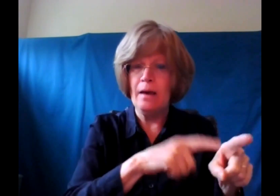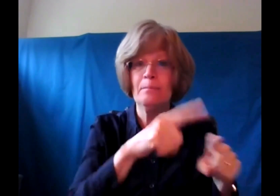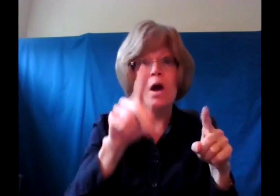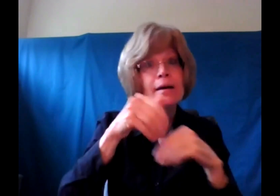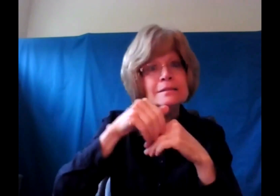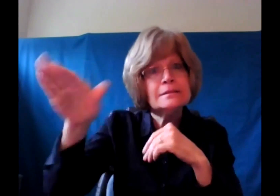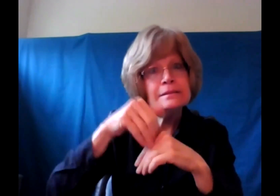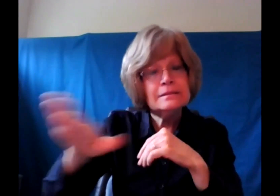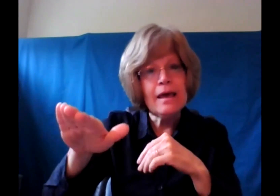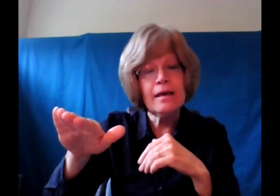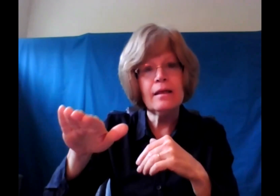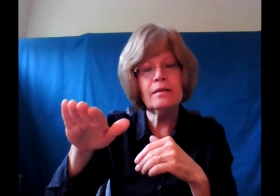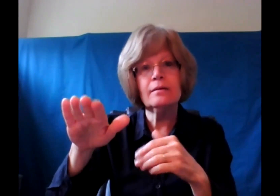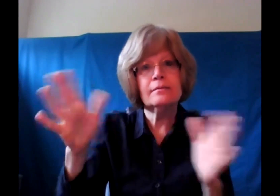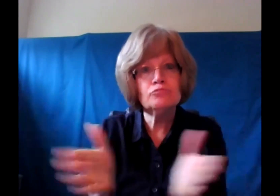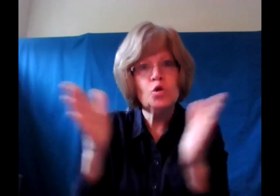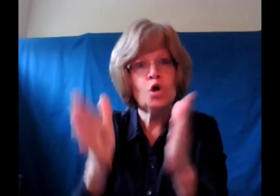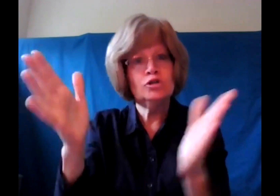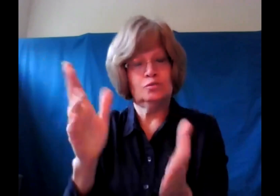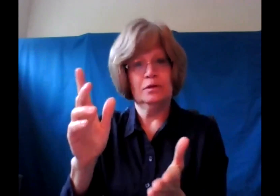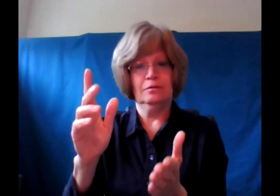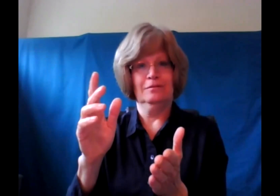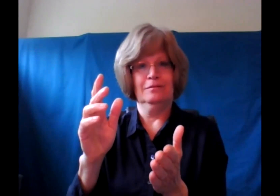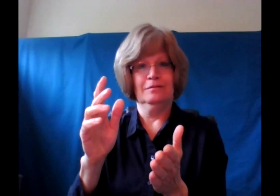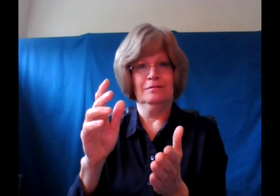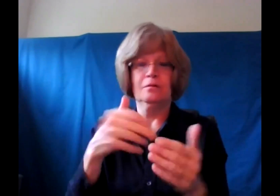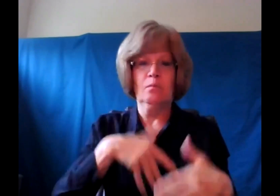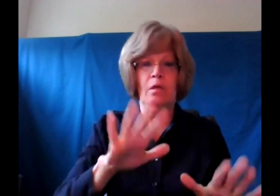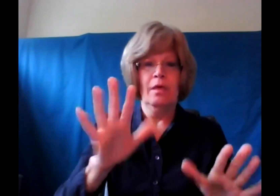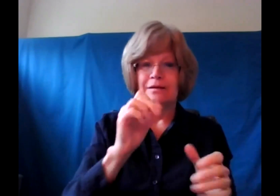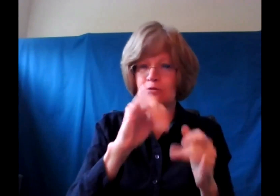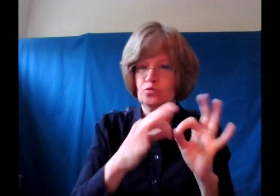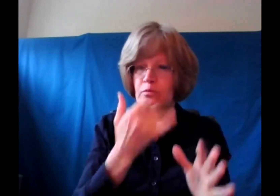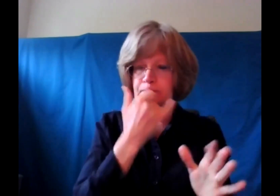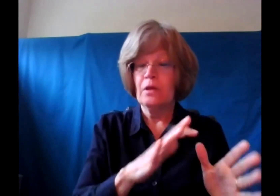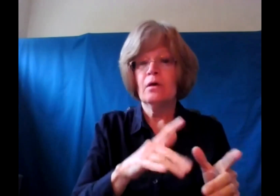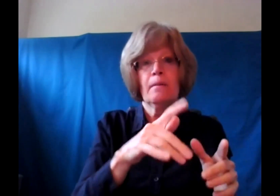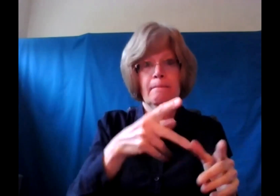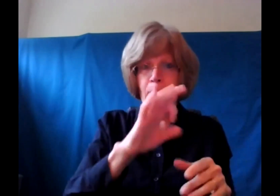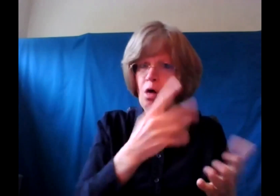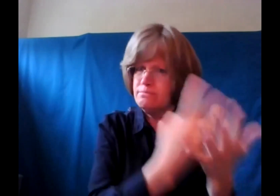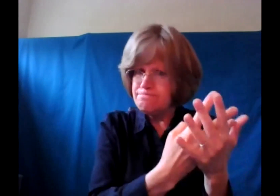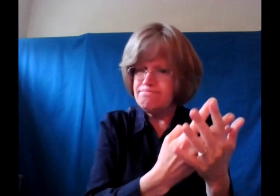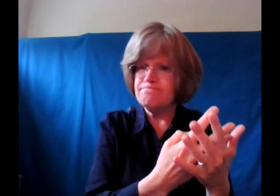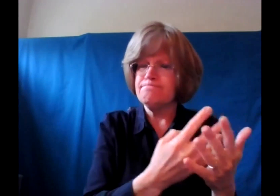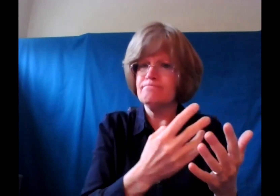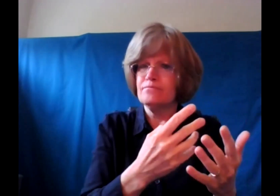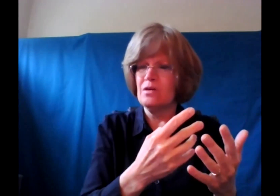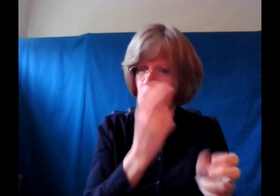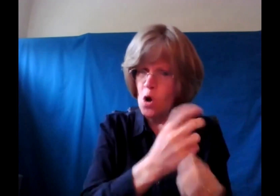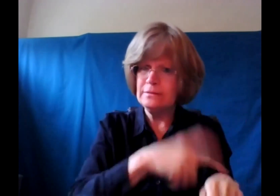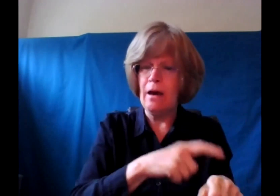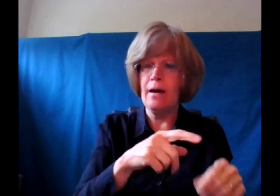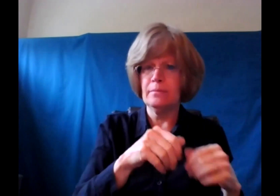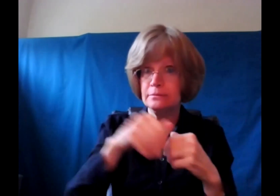of encouragement to the Ephesians. And sometimes when we're down, then everybody around us is